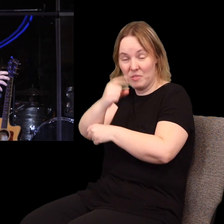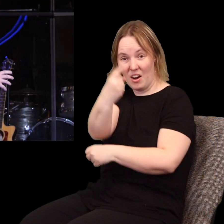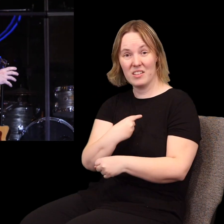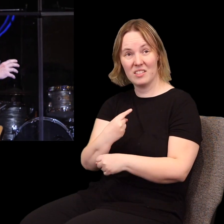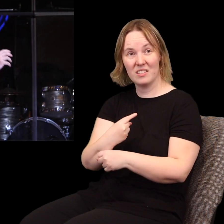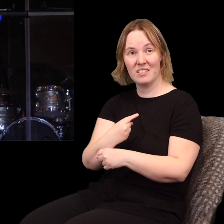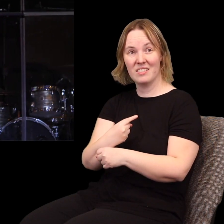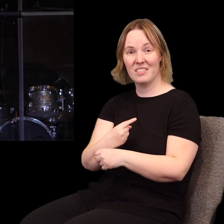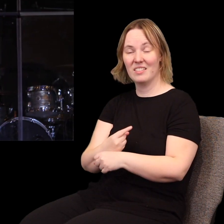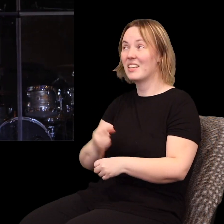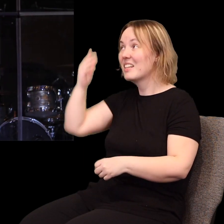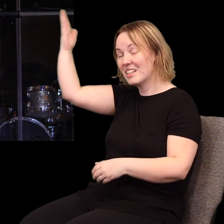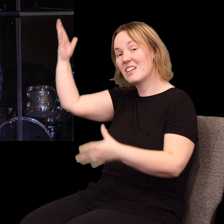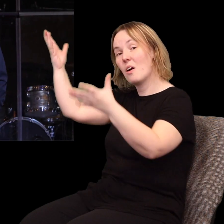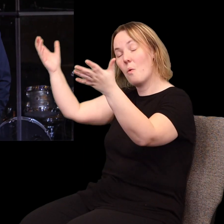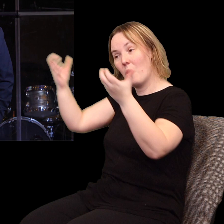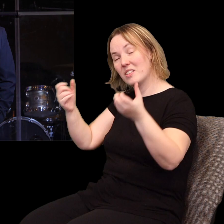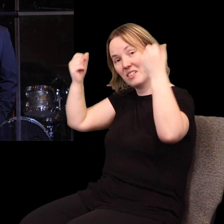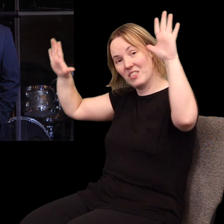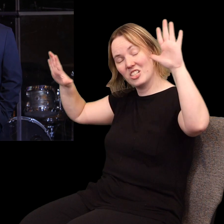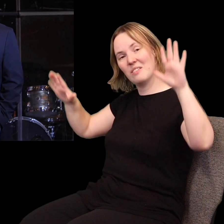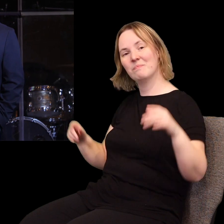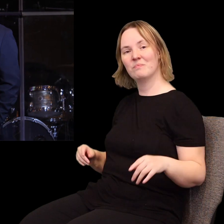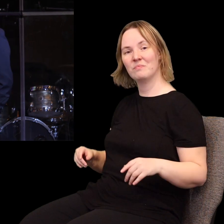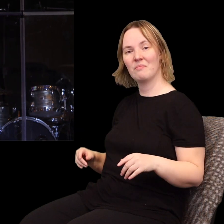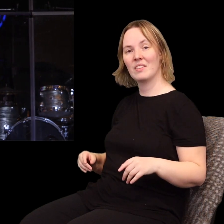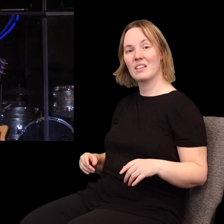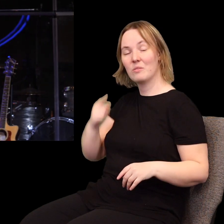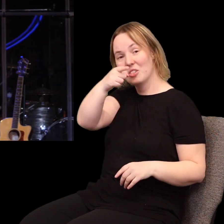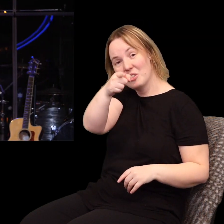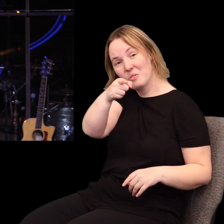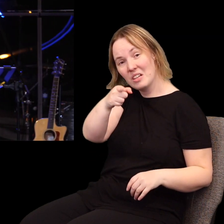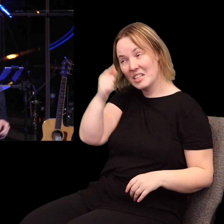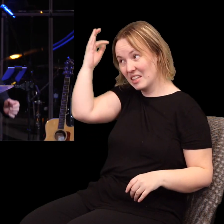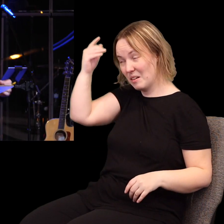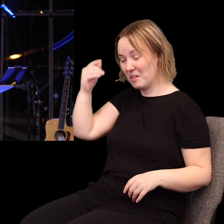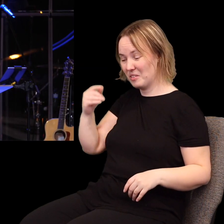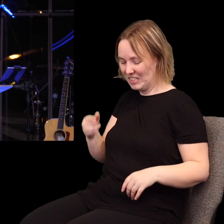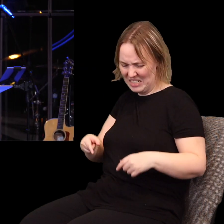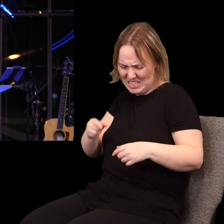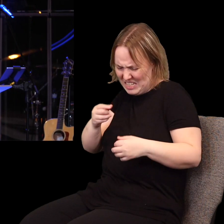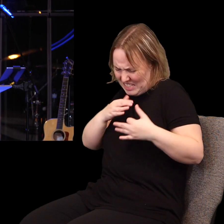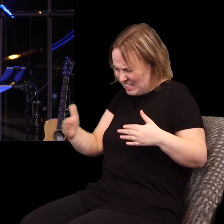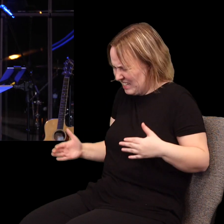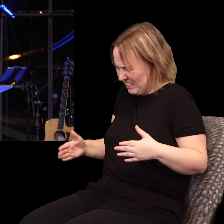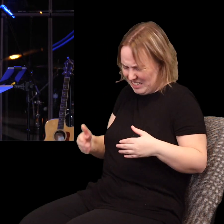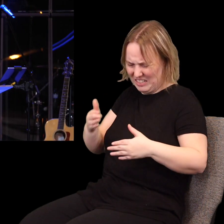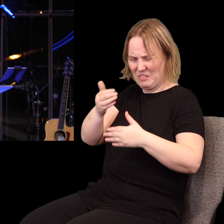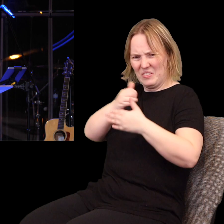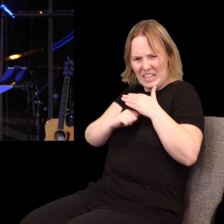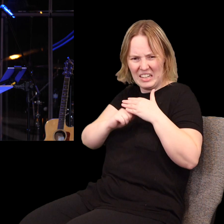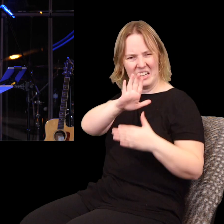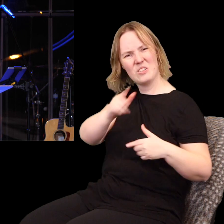you. I want to complete them. And I want you to give thought to those things that have maybe been buried in your heart for a